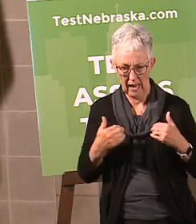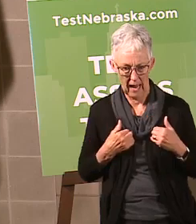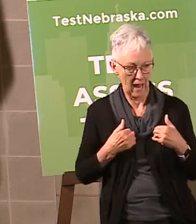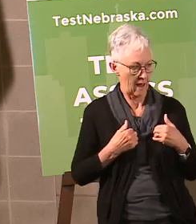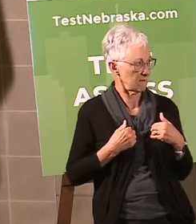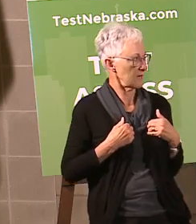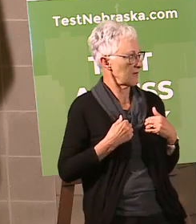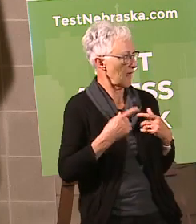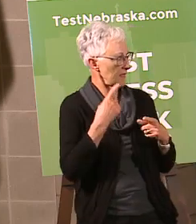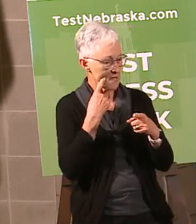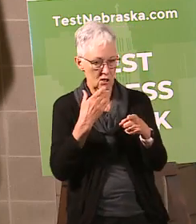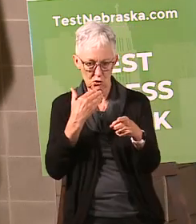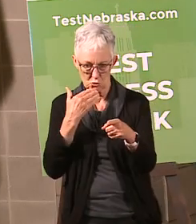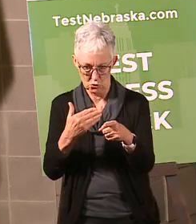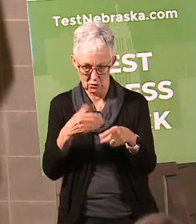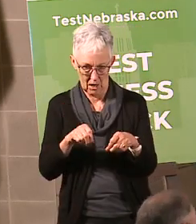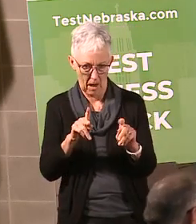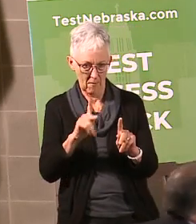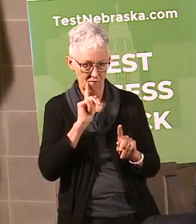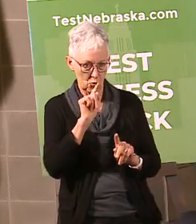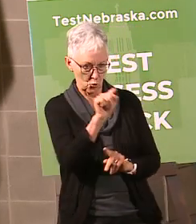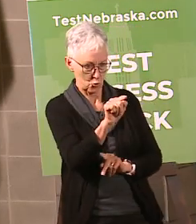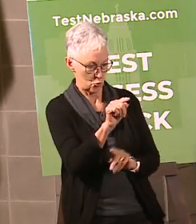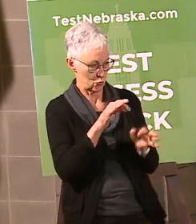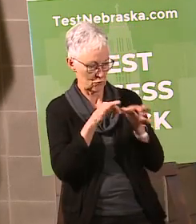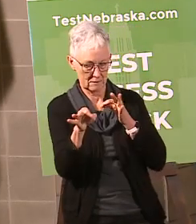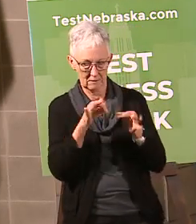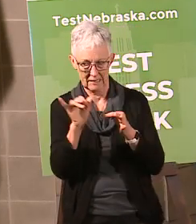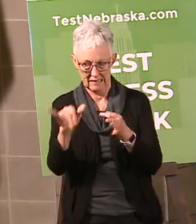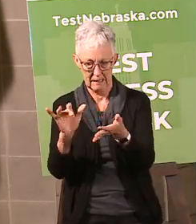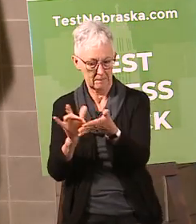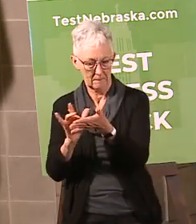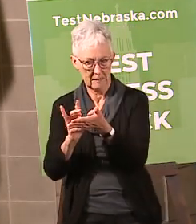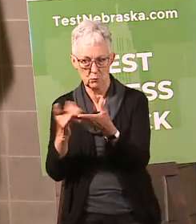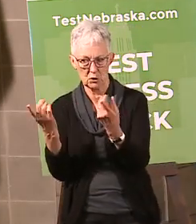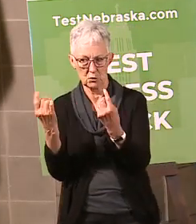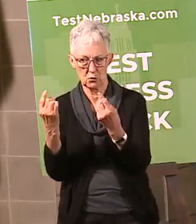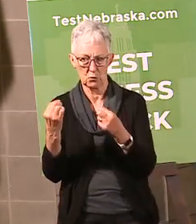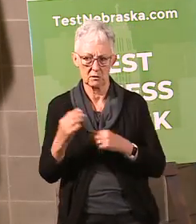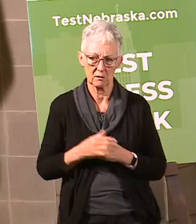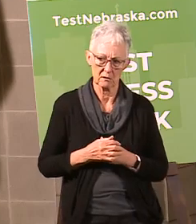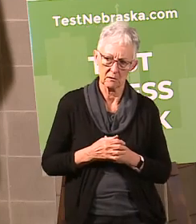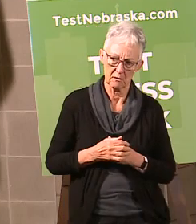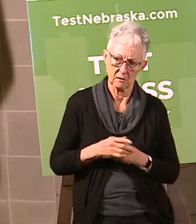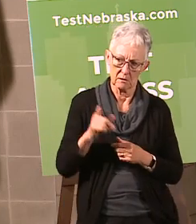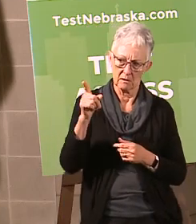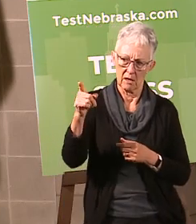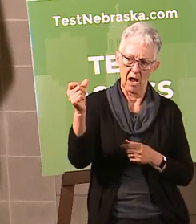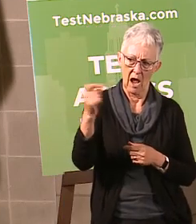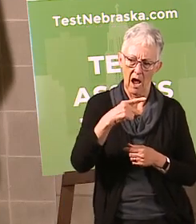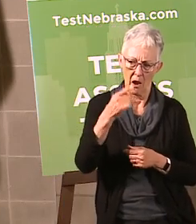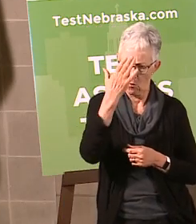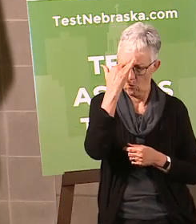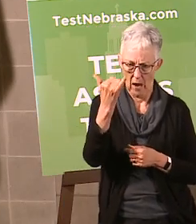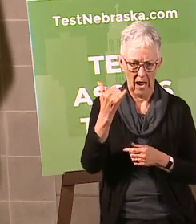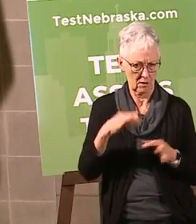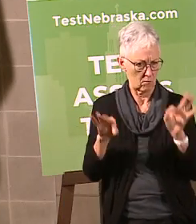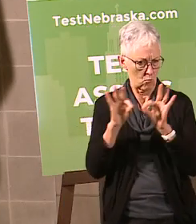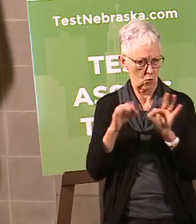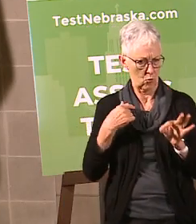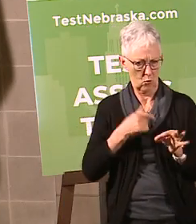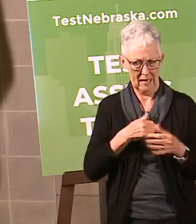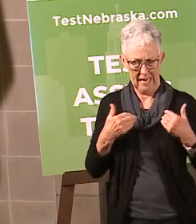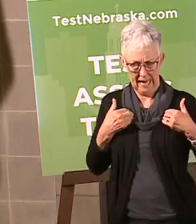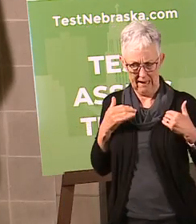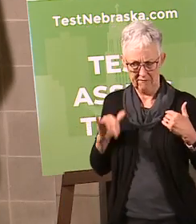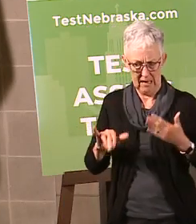sounds like an excellent opportunity for you to come up here to talk about that drug. Like, why is it important that we have access to that, and what